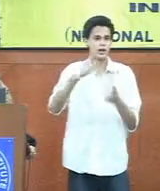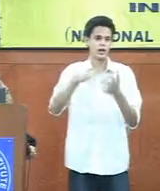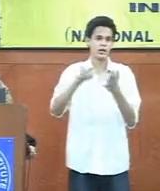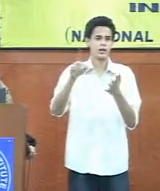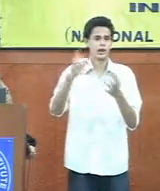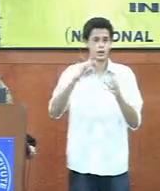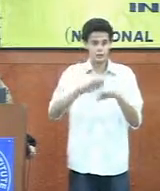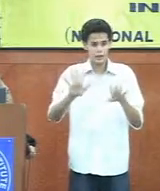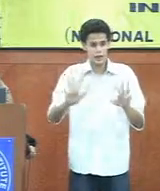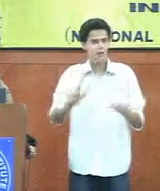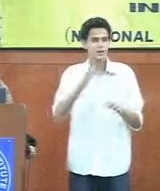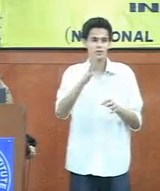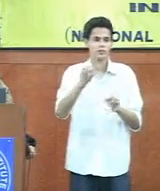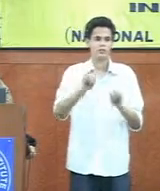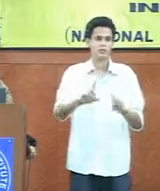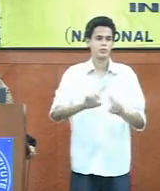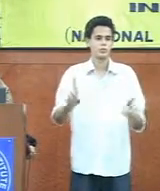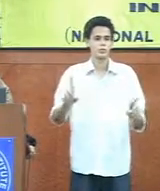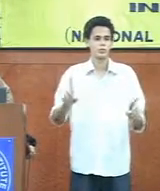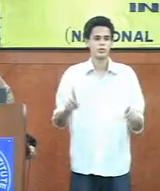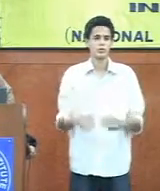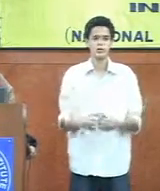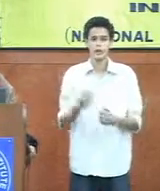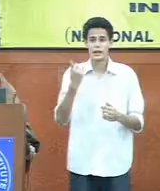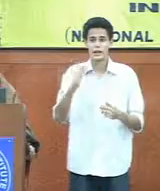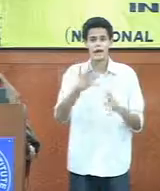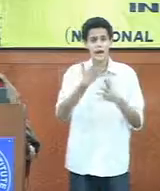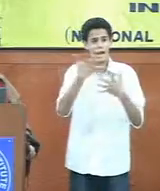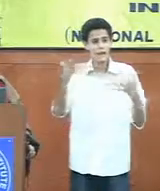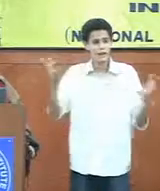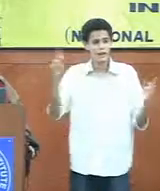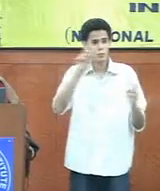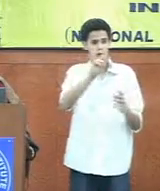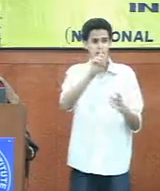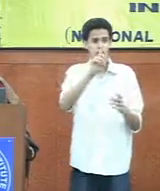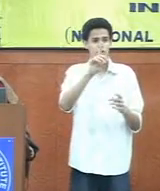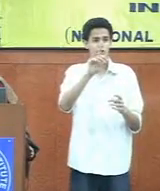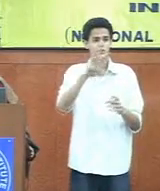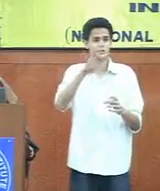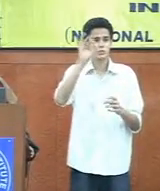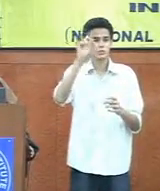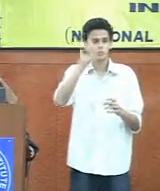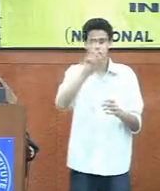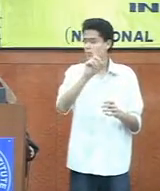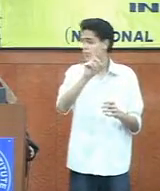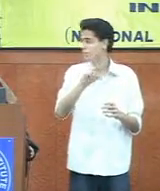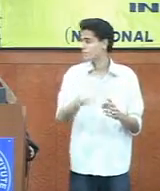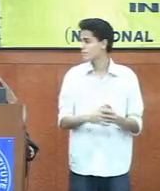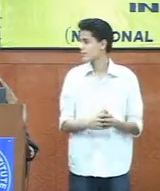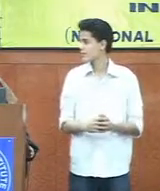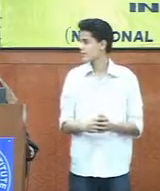to inherit. If in any one of the categories